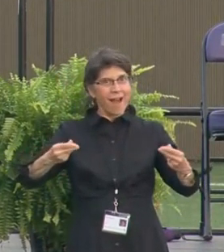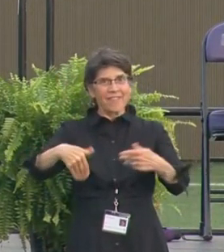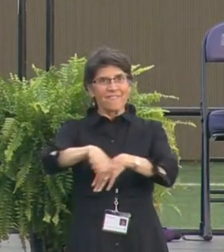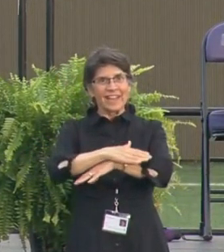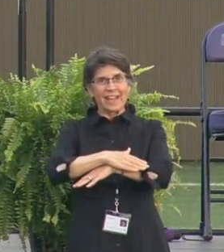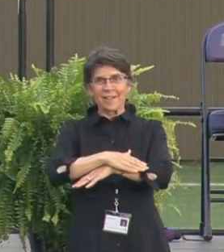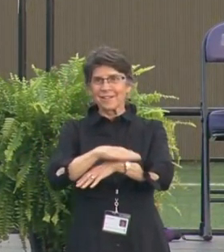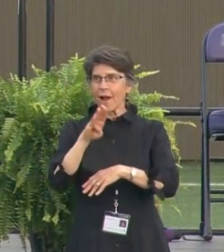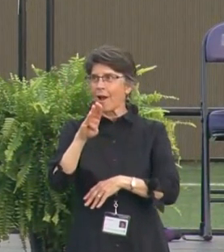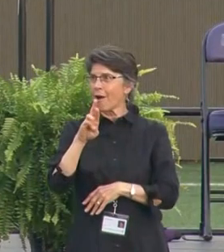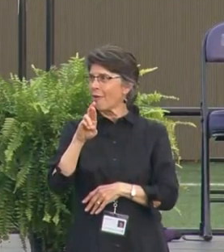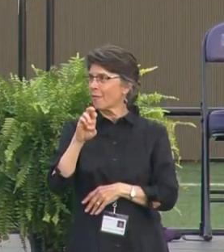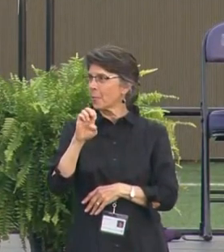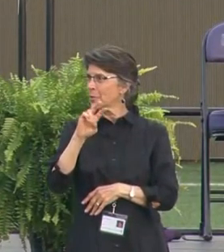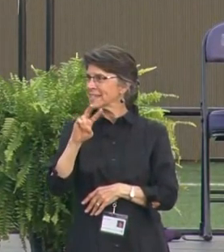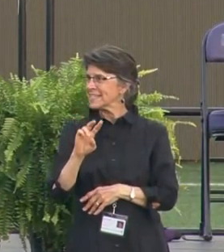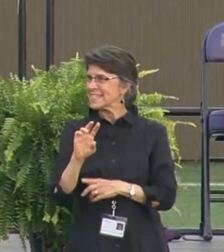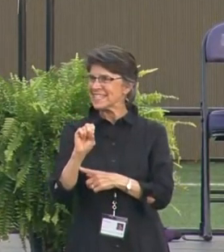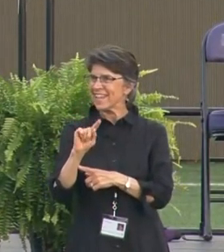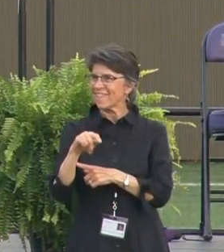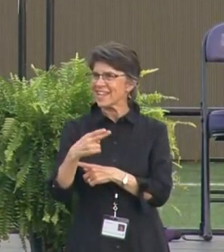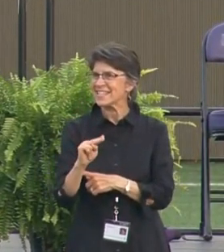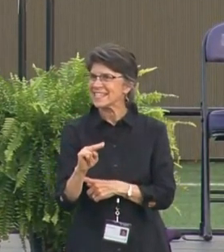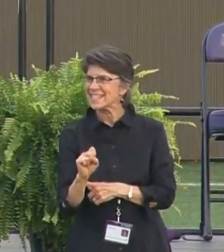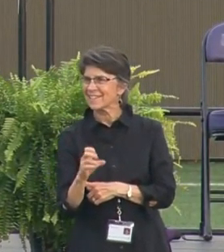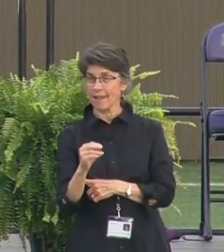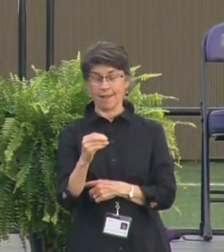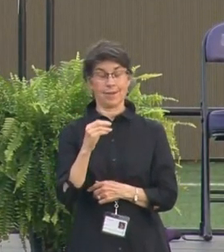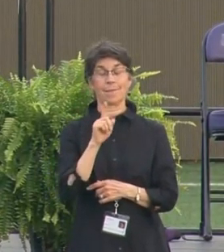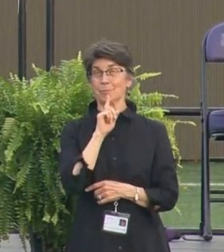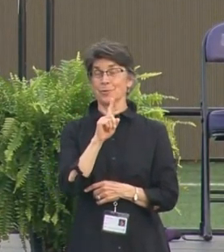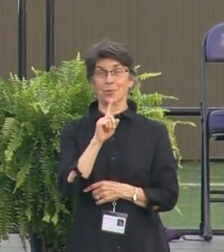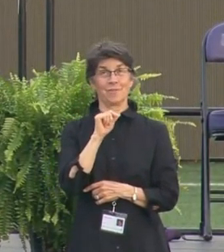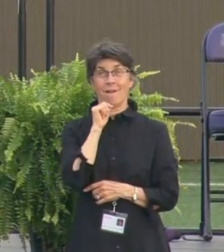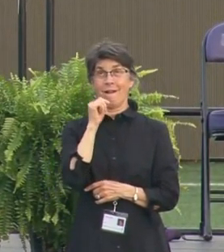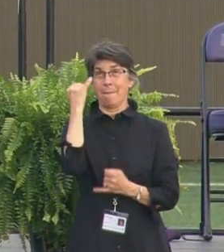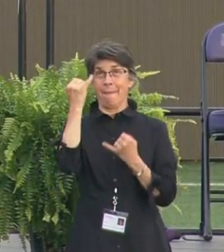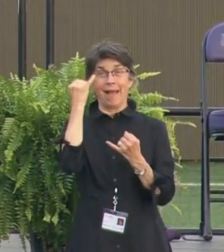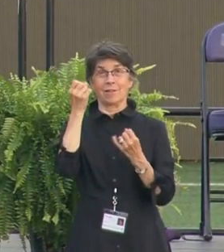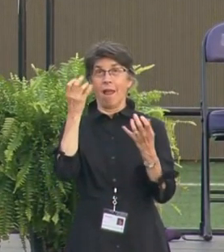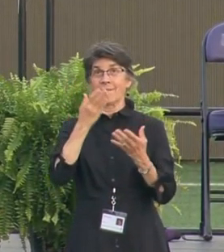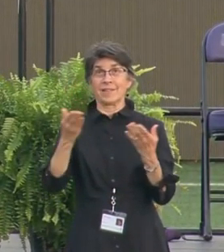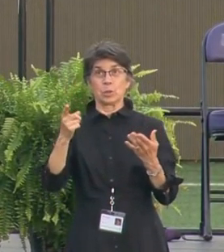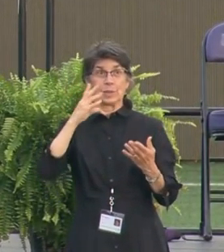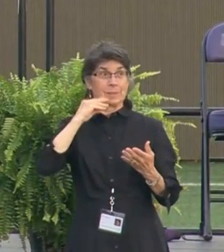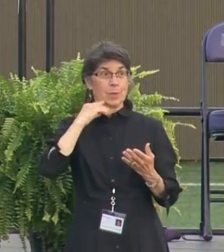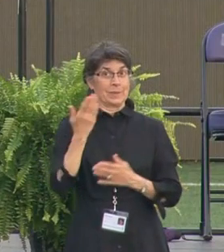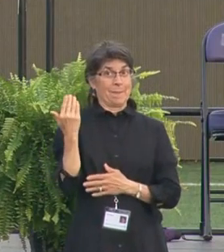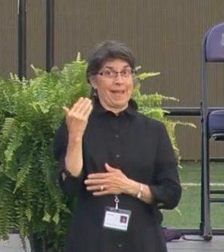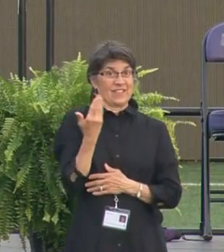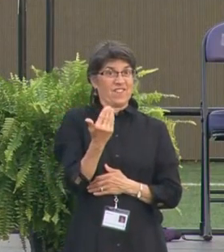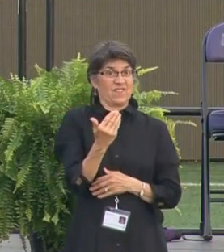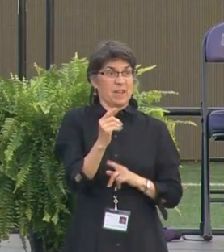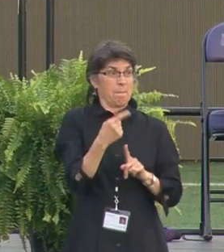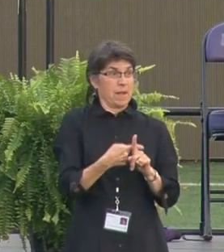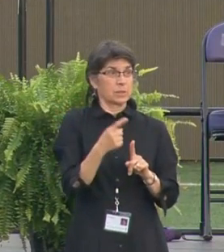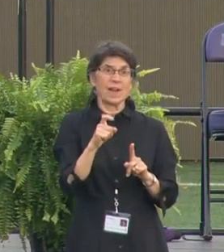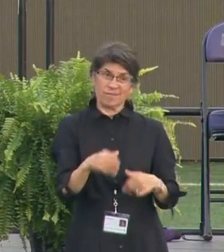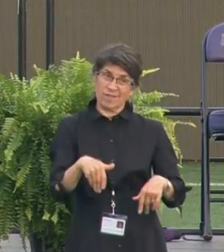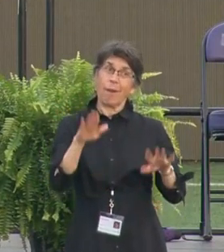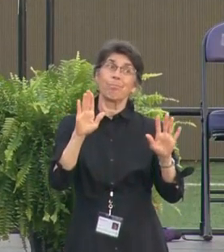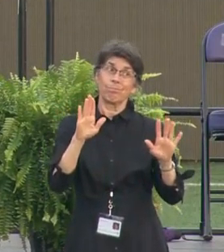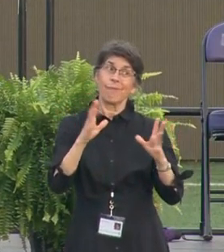Bree Stevens. And I'm certain you did not imagine a lot of the things that you've gone through over the past 15 months. You've had to give up a whole